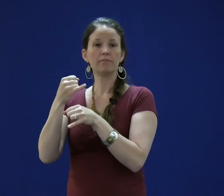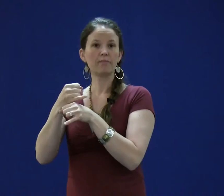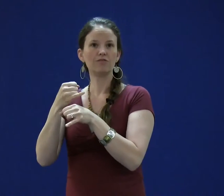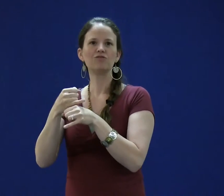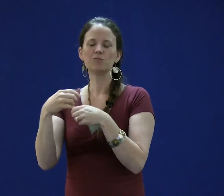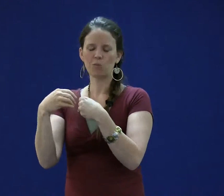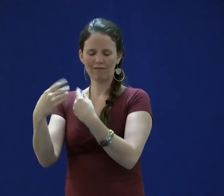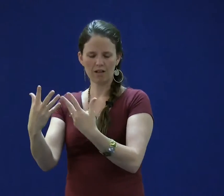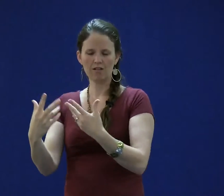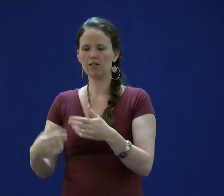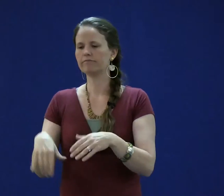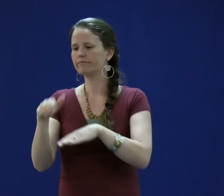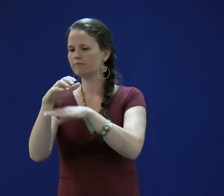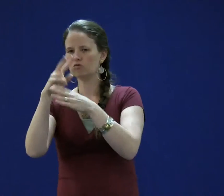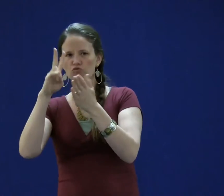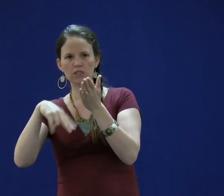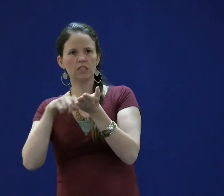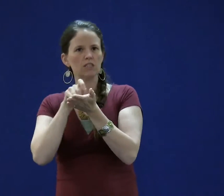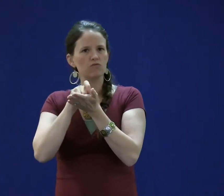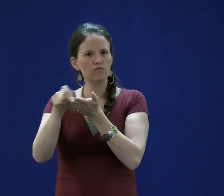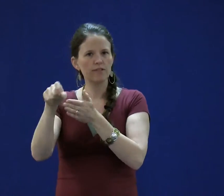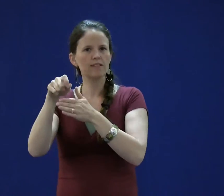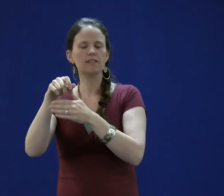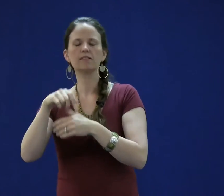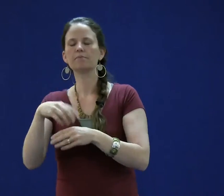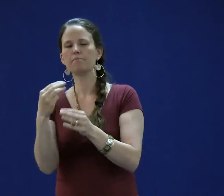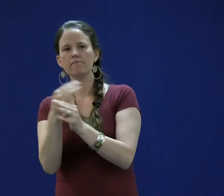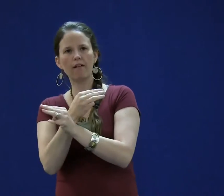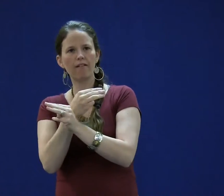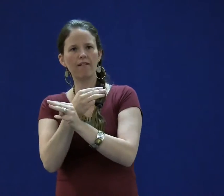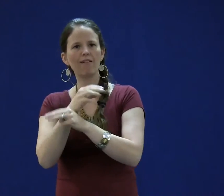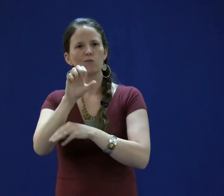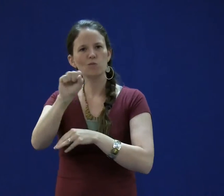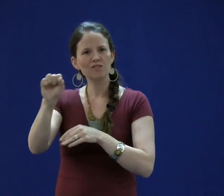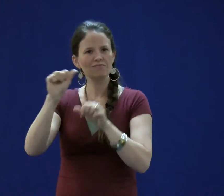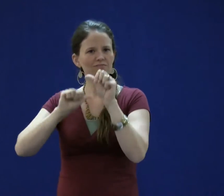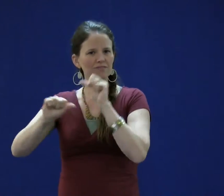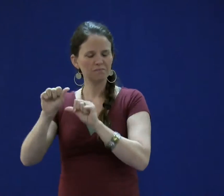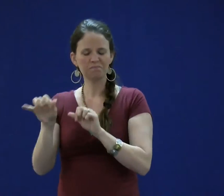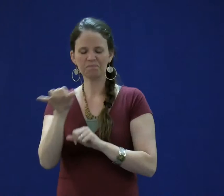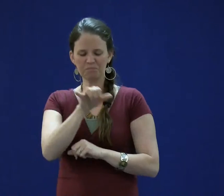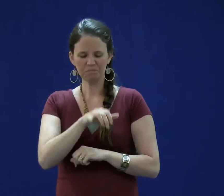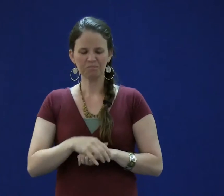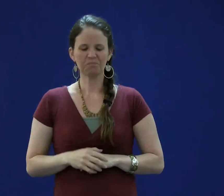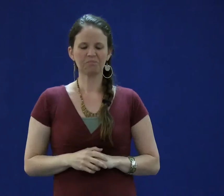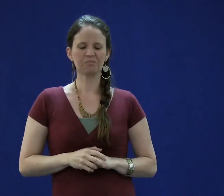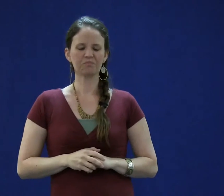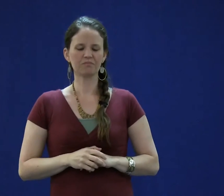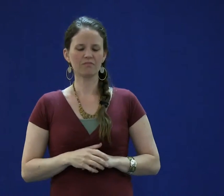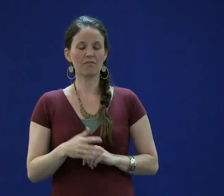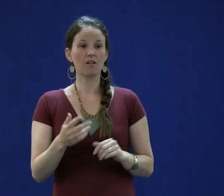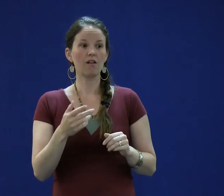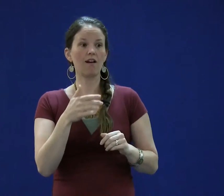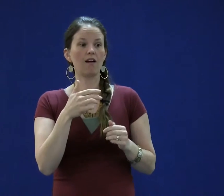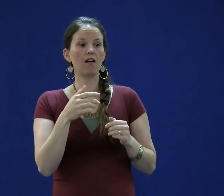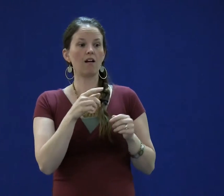Our GBSD classroom also offers literacy, math, social studies, and science.